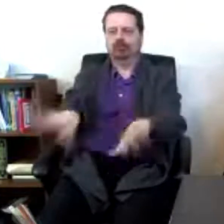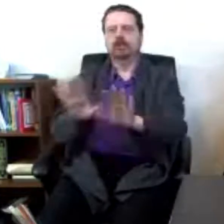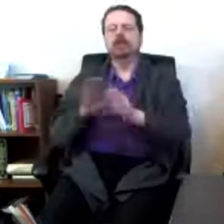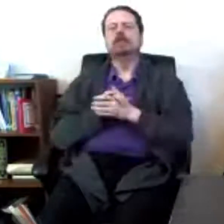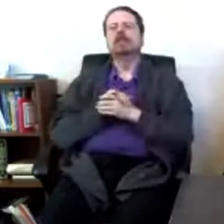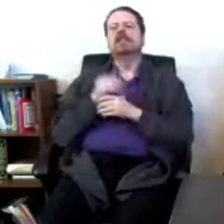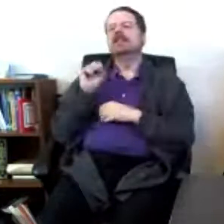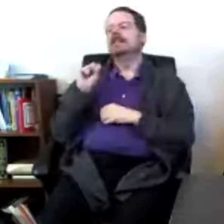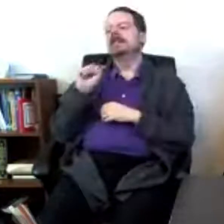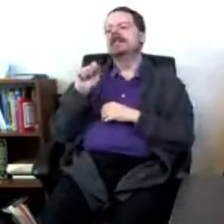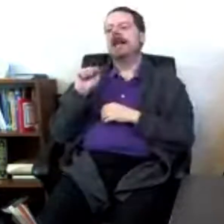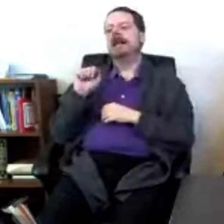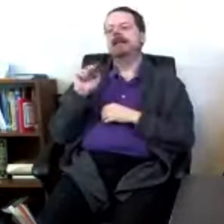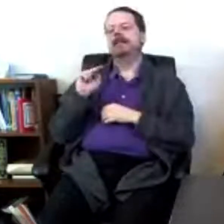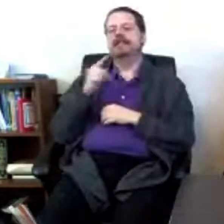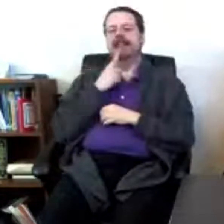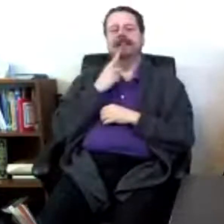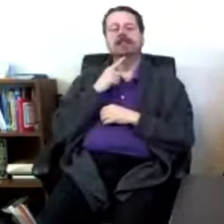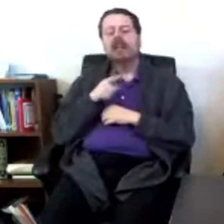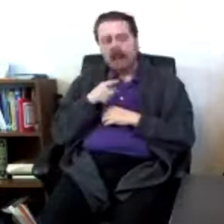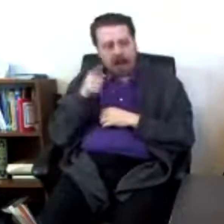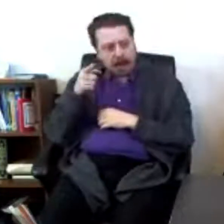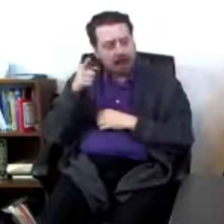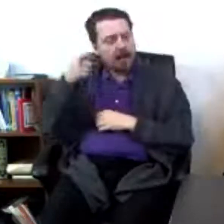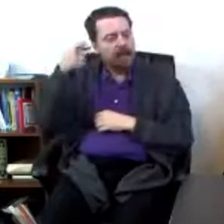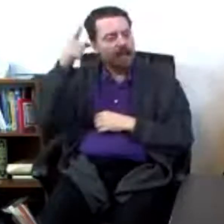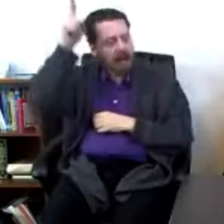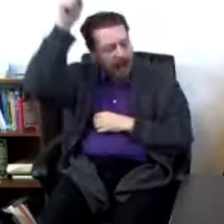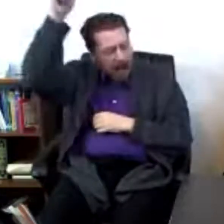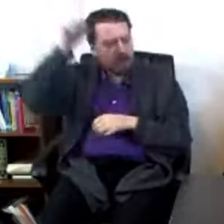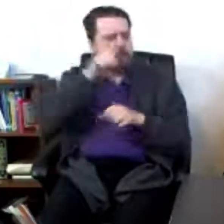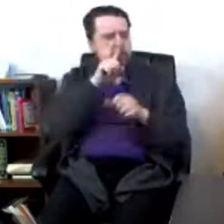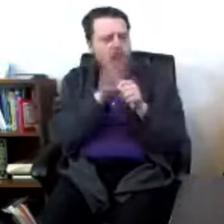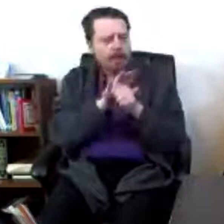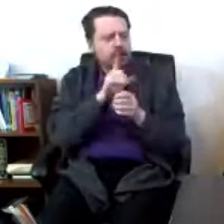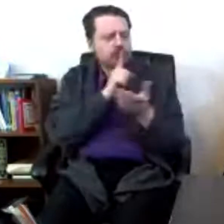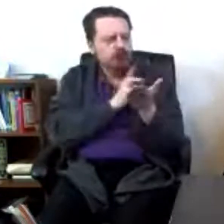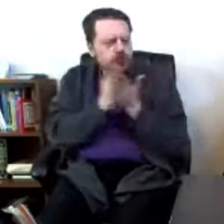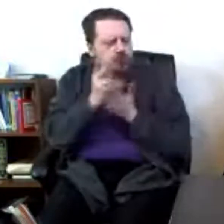he would say, God promised you the promise of truth.